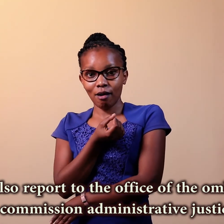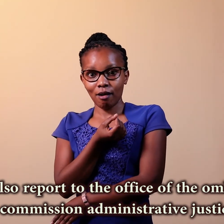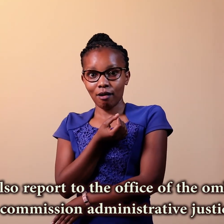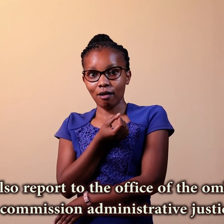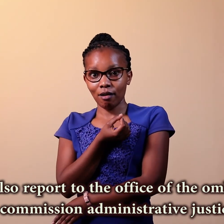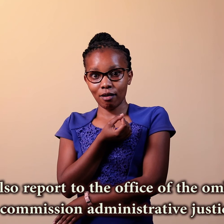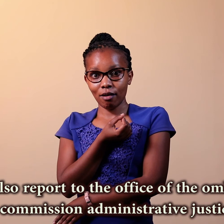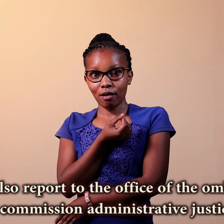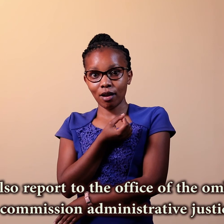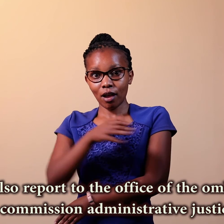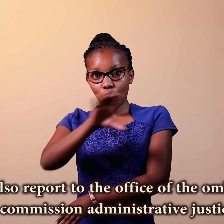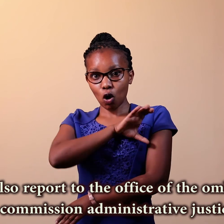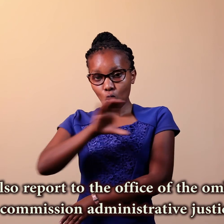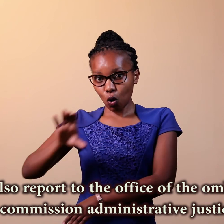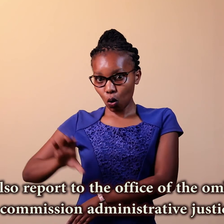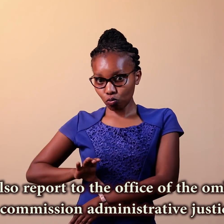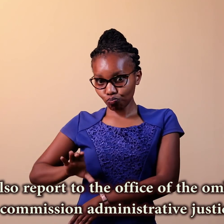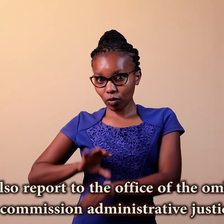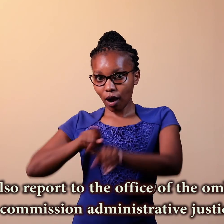The commission. On. Administrative. Justice.